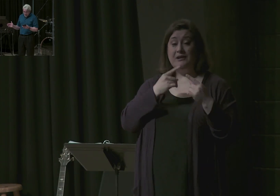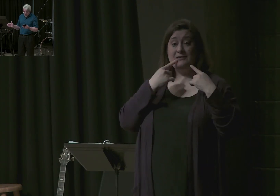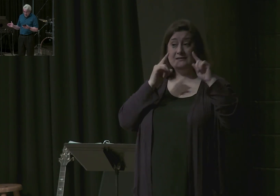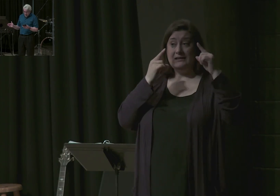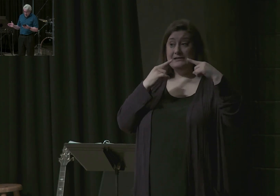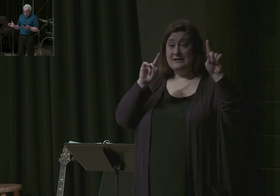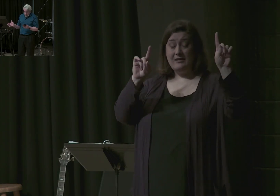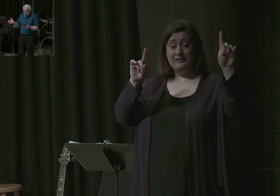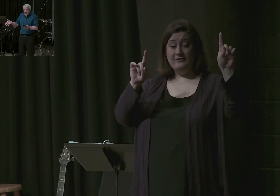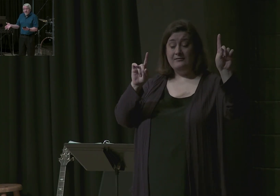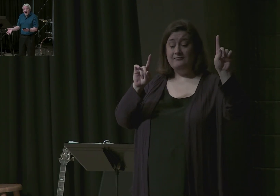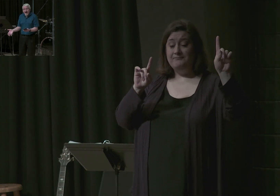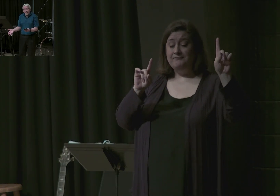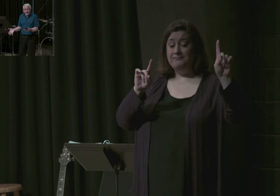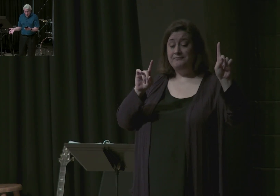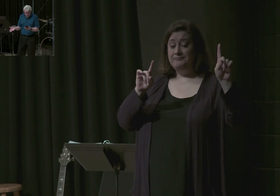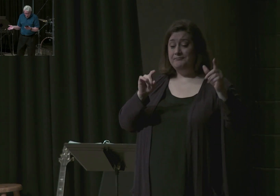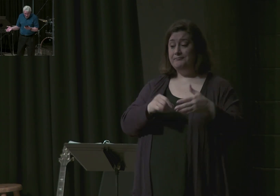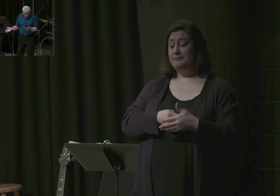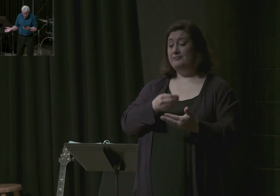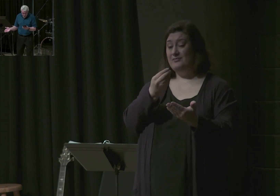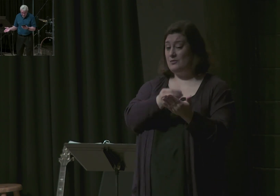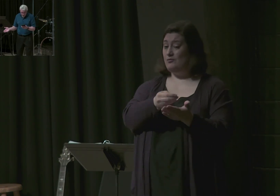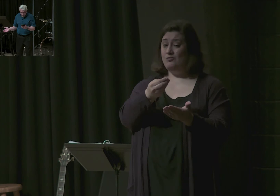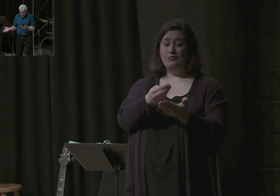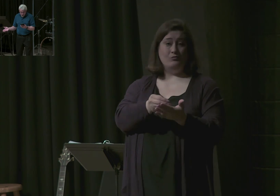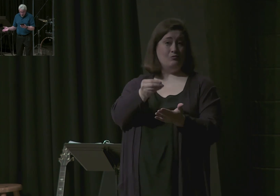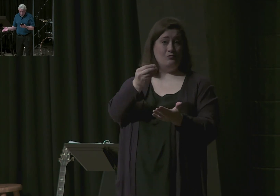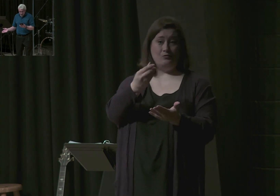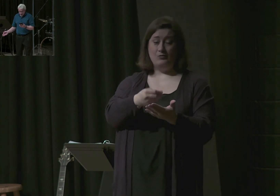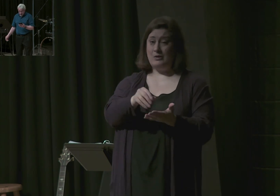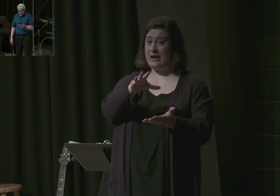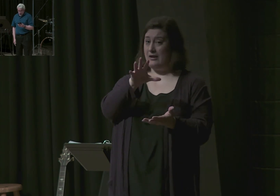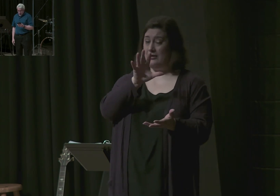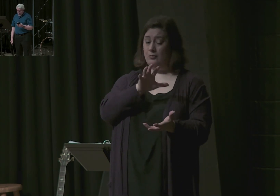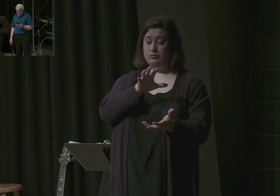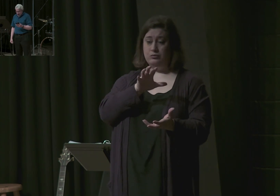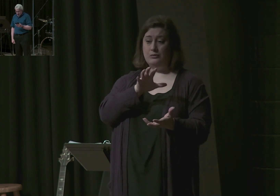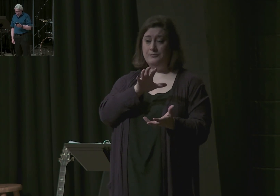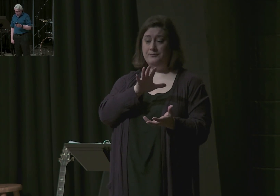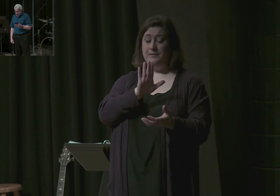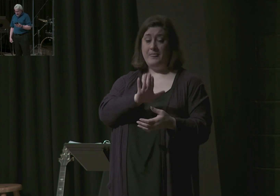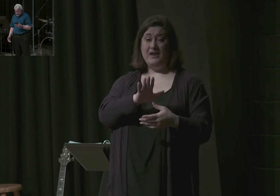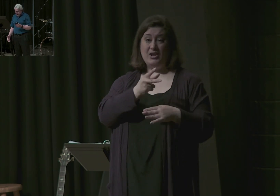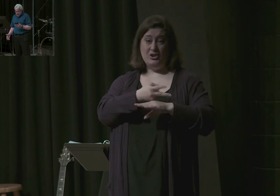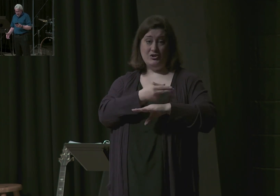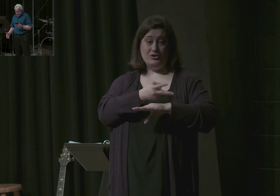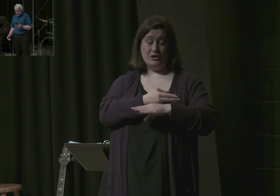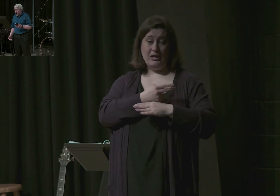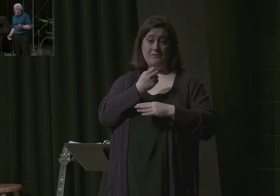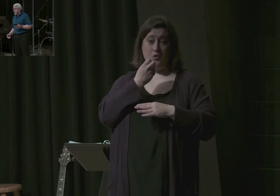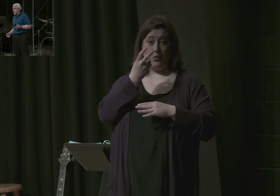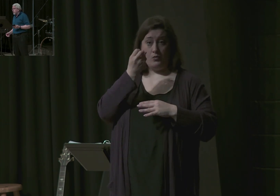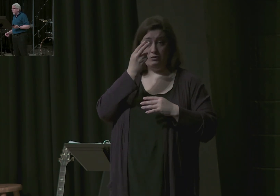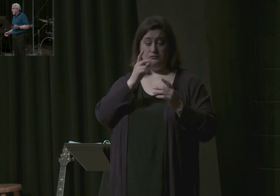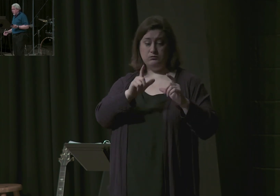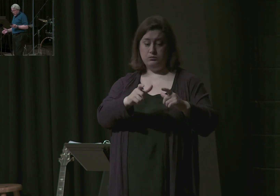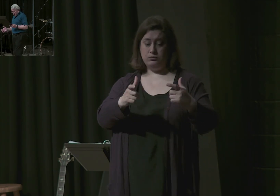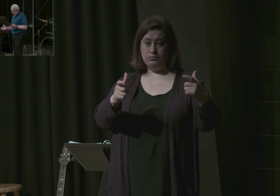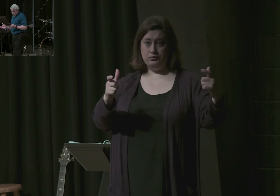increases and becomes vast in his wealth. He not only increases his sheep and